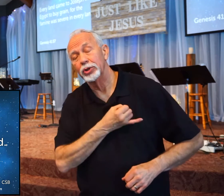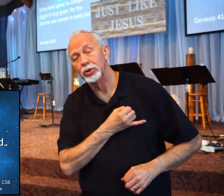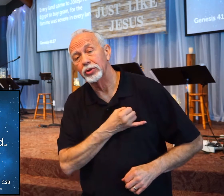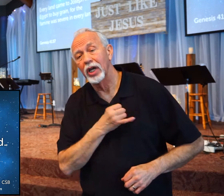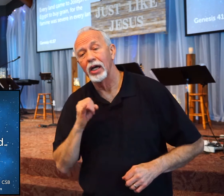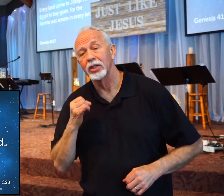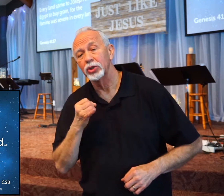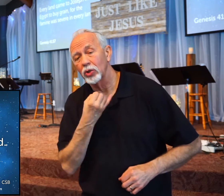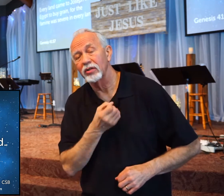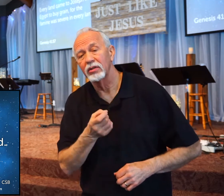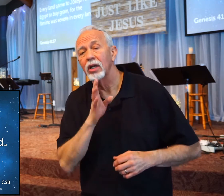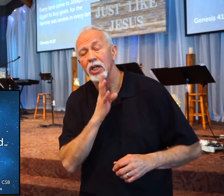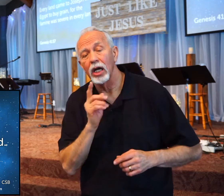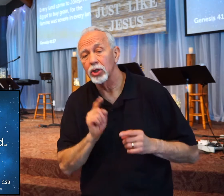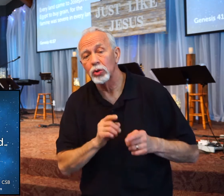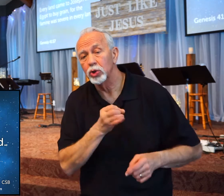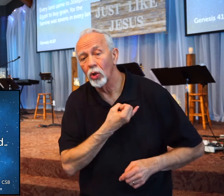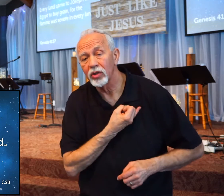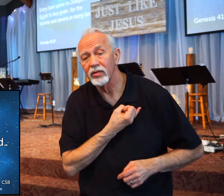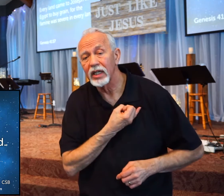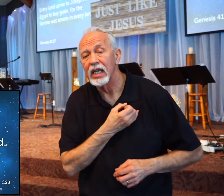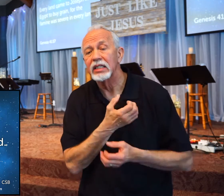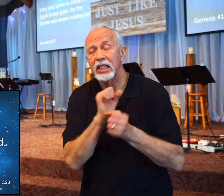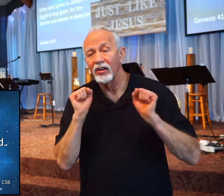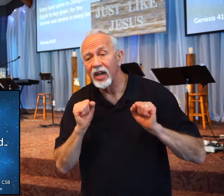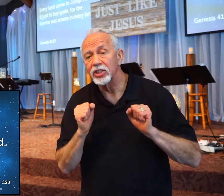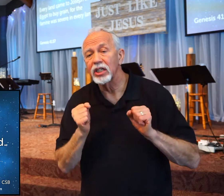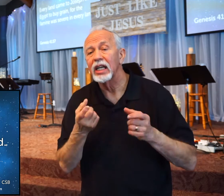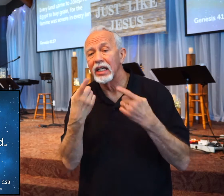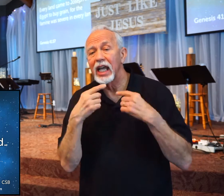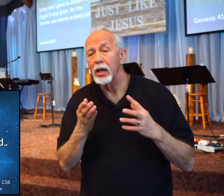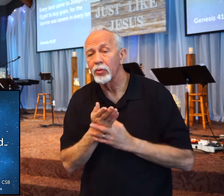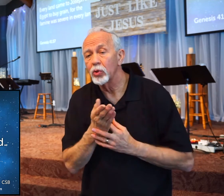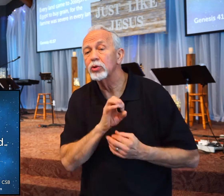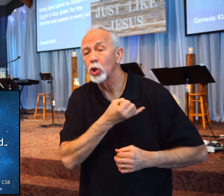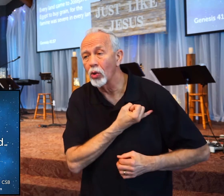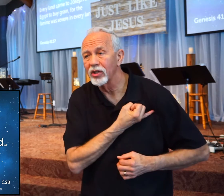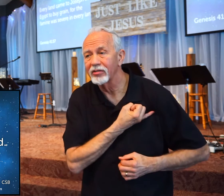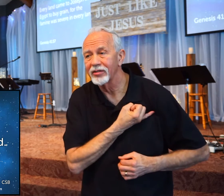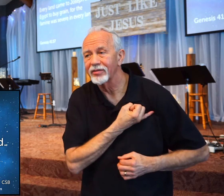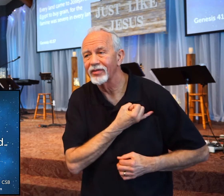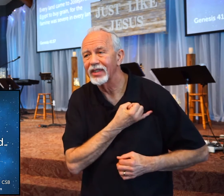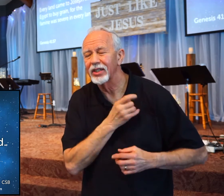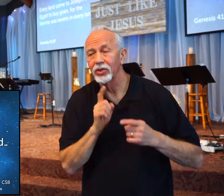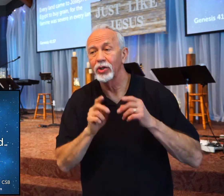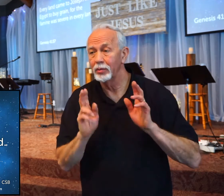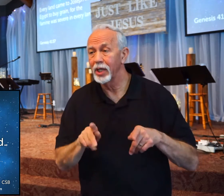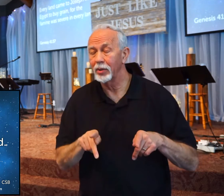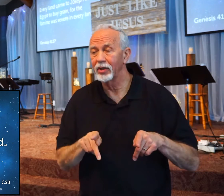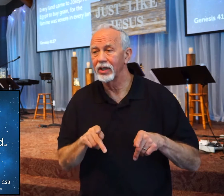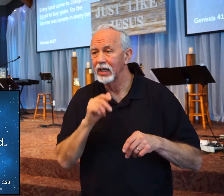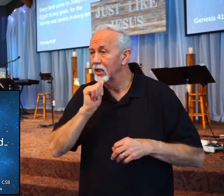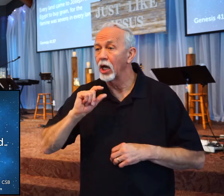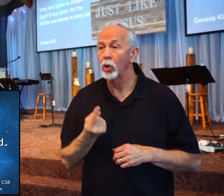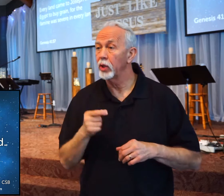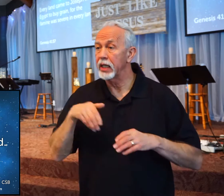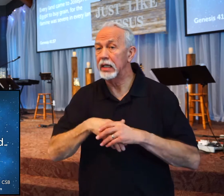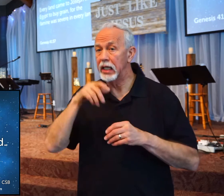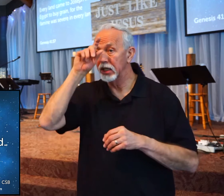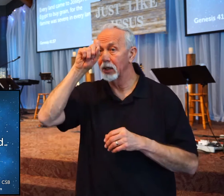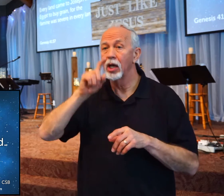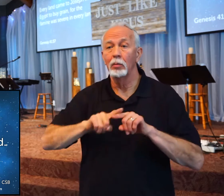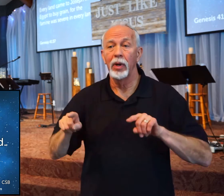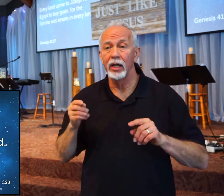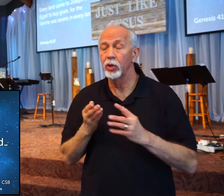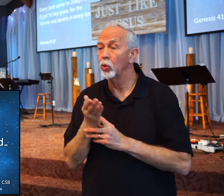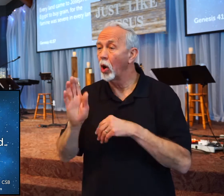Because salvation came through Joseph to the people, not just in Egypt, but throughout